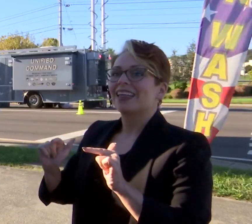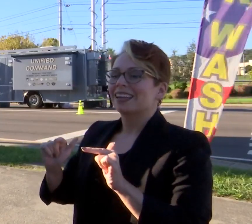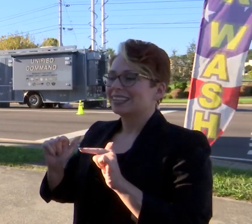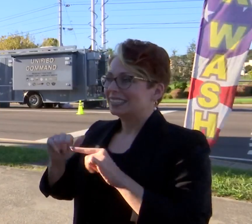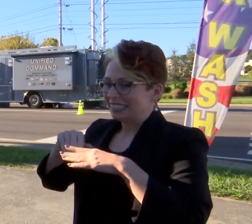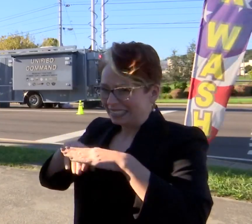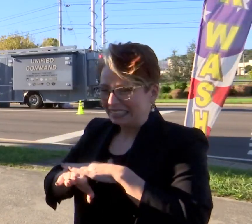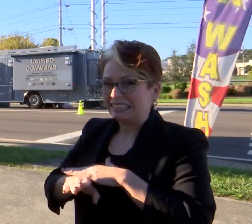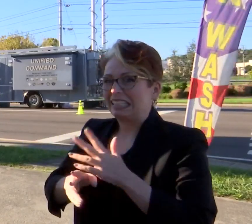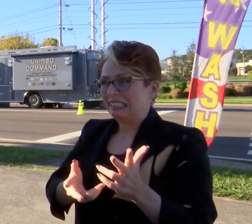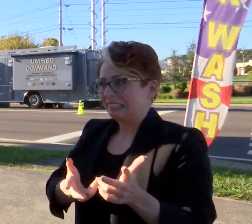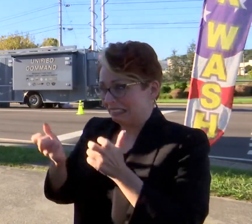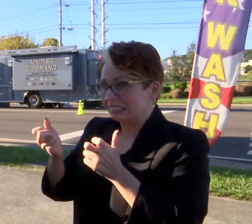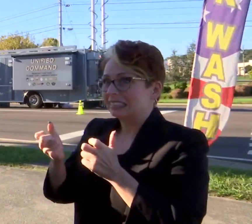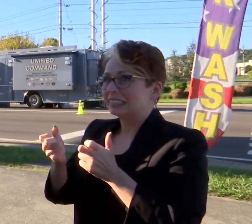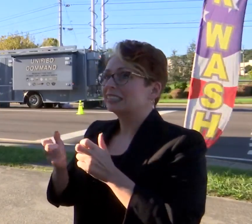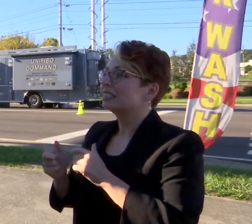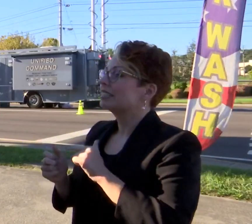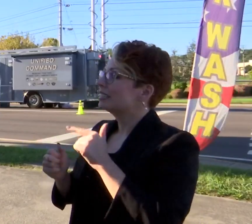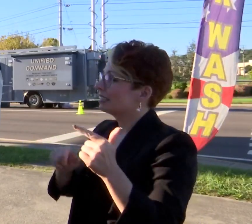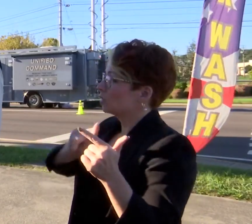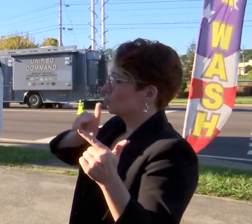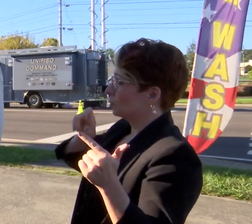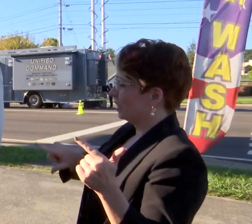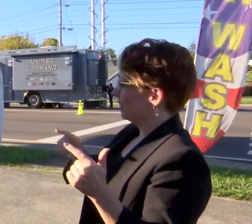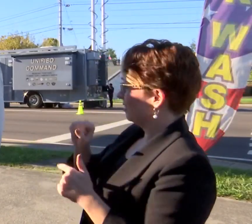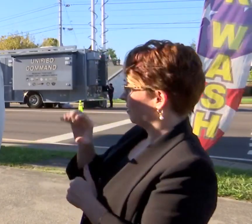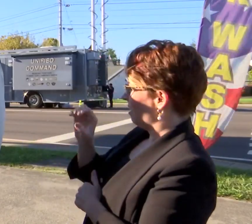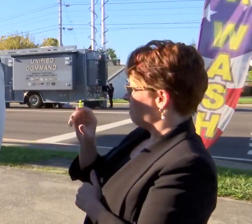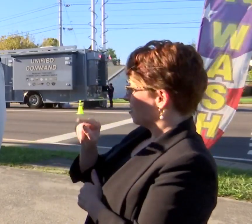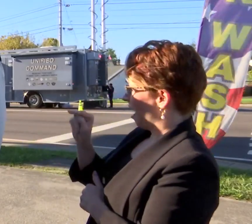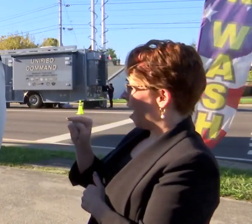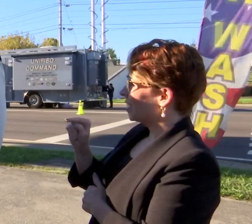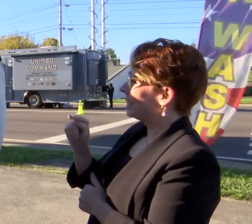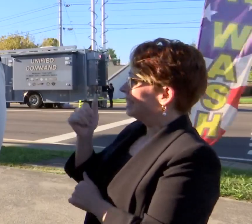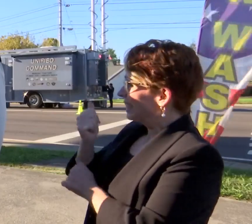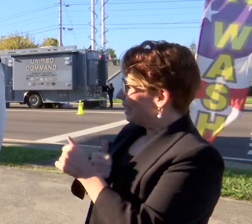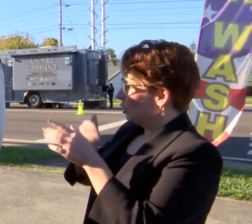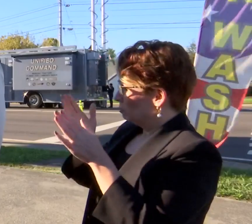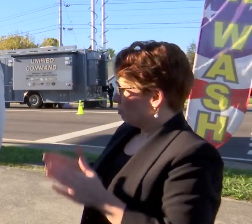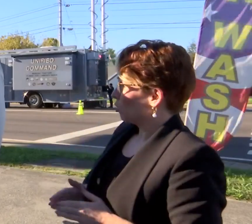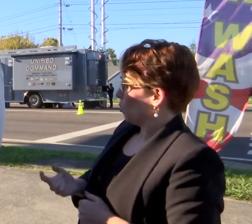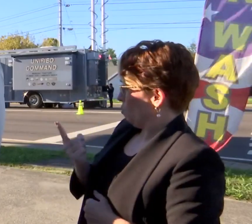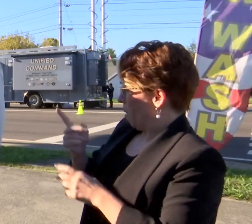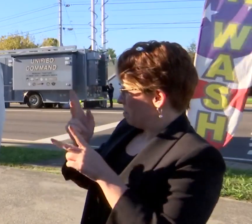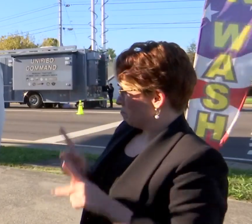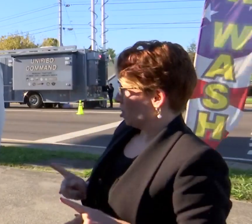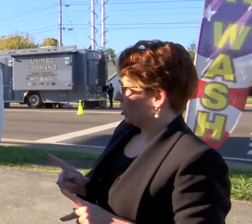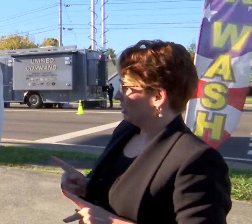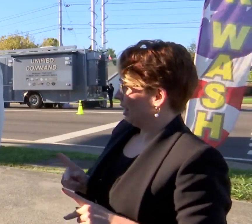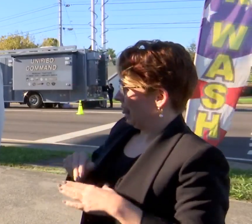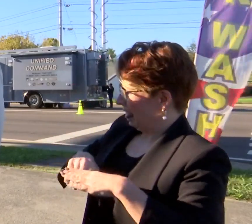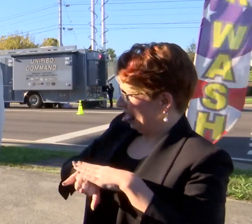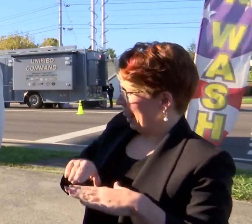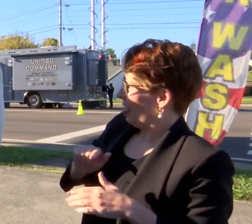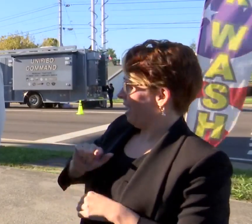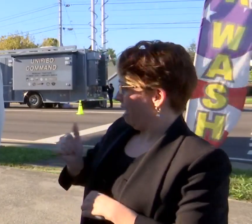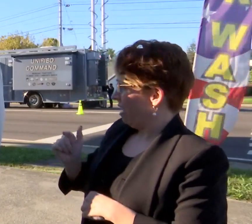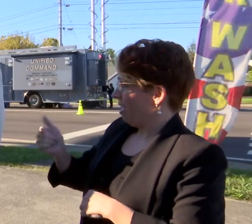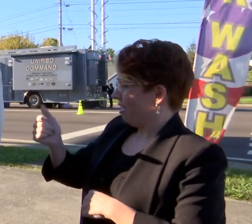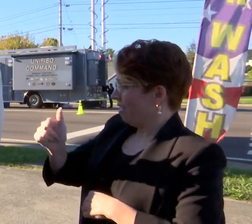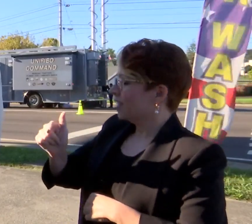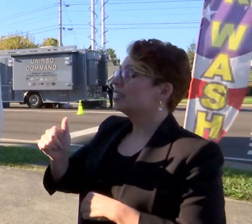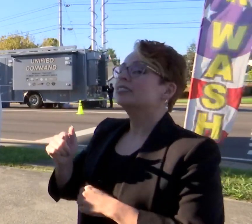the explosives by hand. Now, Scott, is this kind of a one at a time kind of thing, that each person's just going in, grabbing one, coming back out? They're using their best